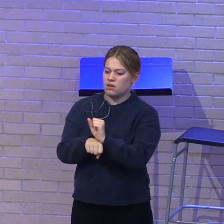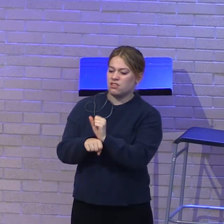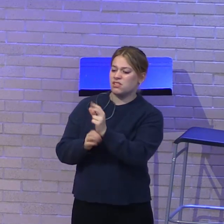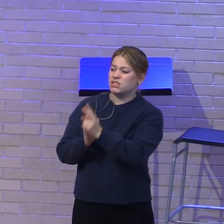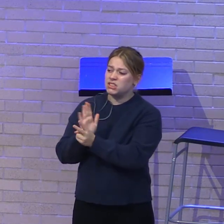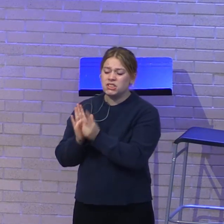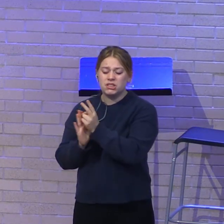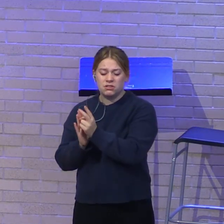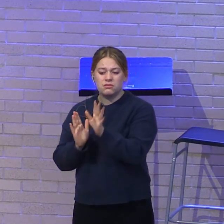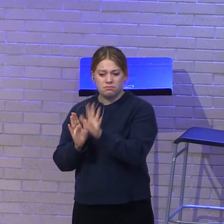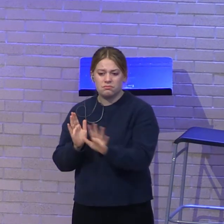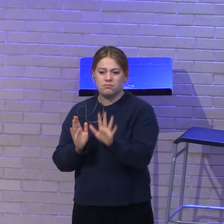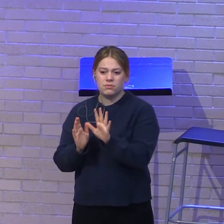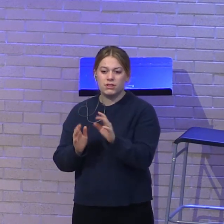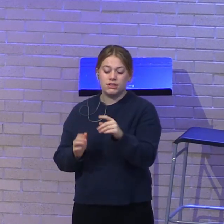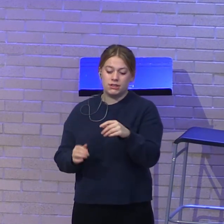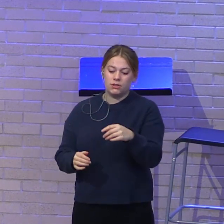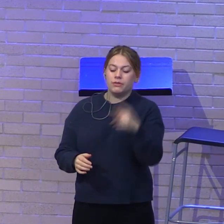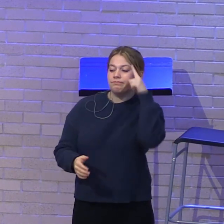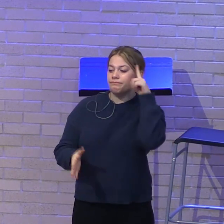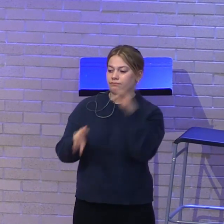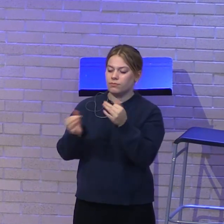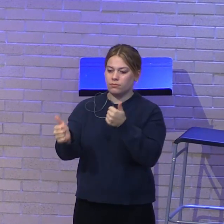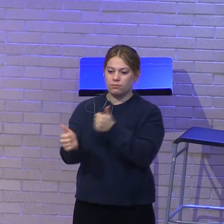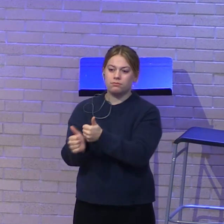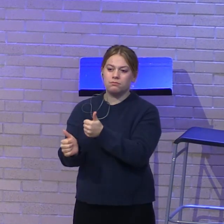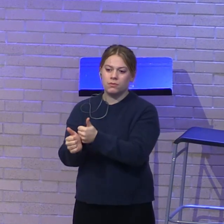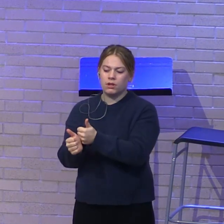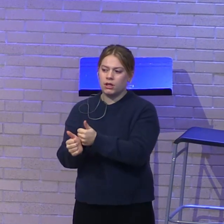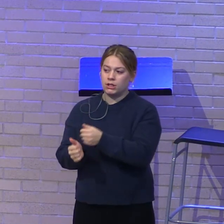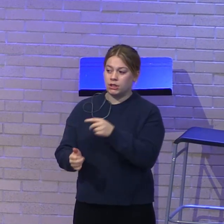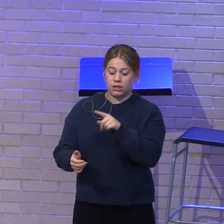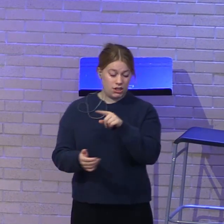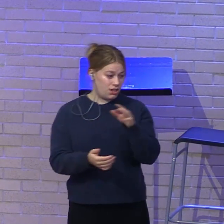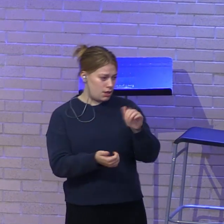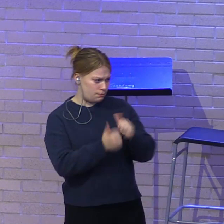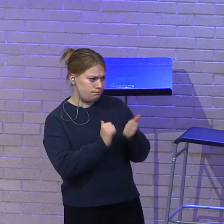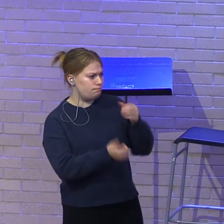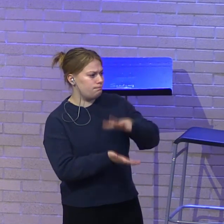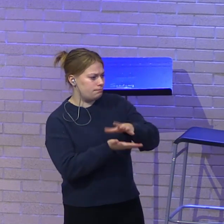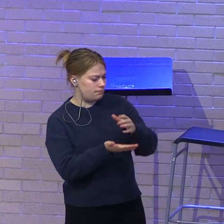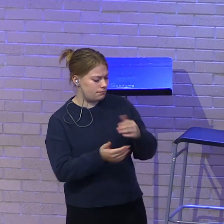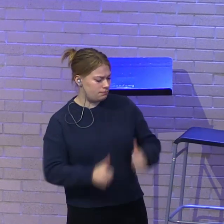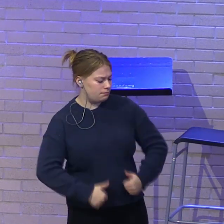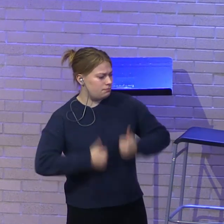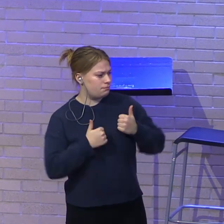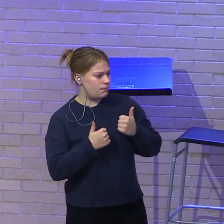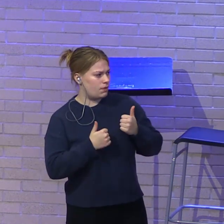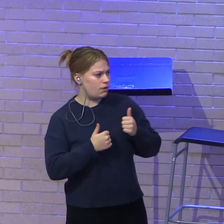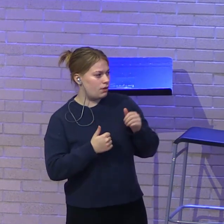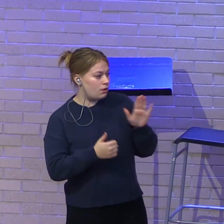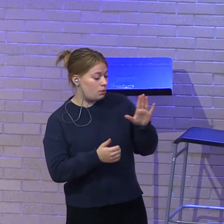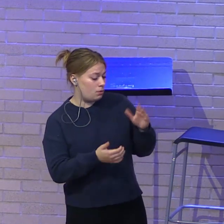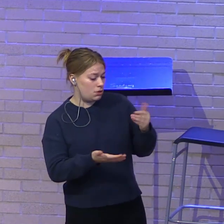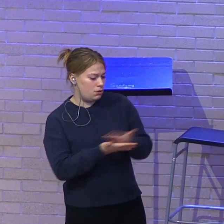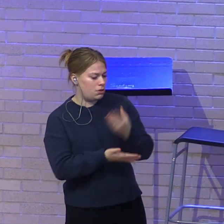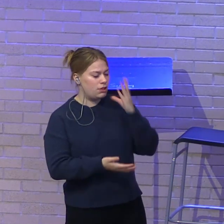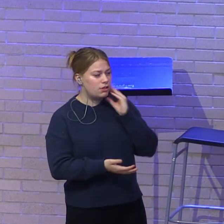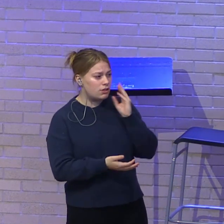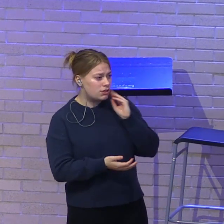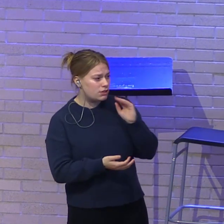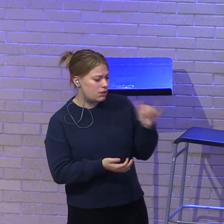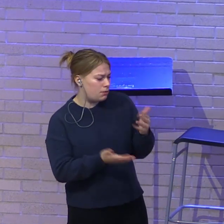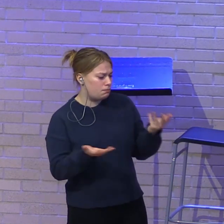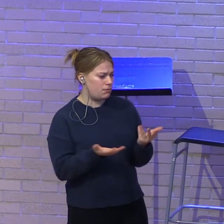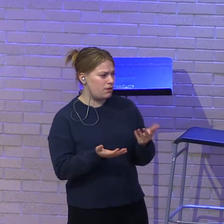me and my tutor decided to catch up. She asked me how life was going and asked me about my new experiences and